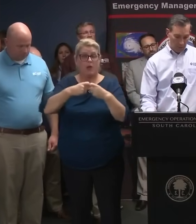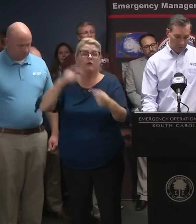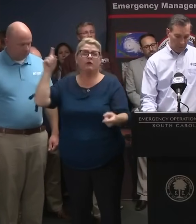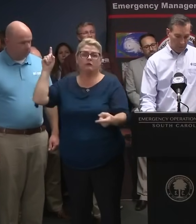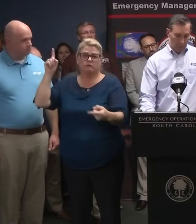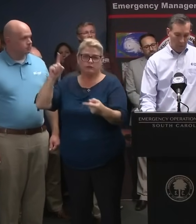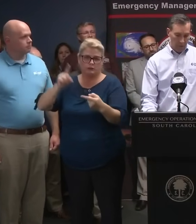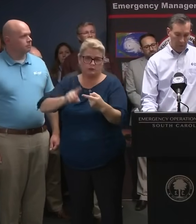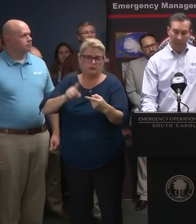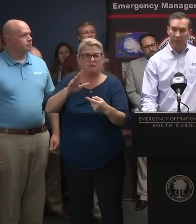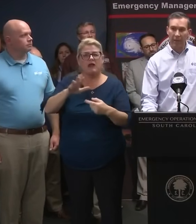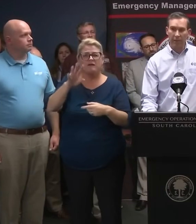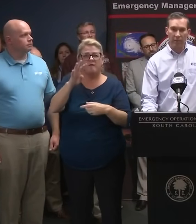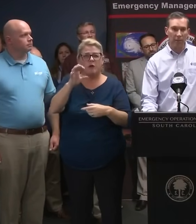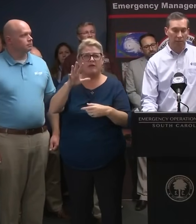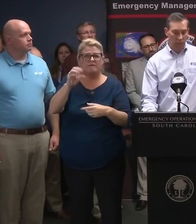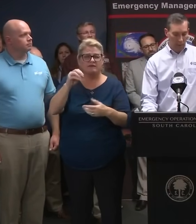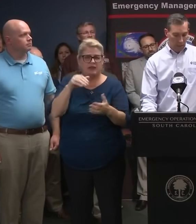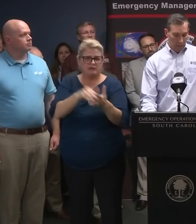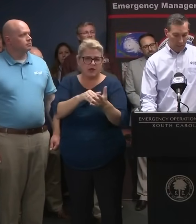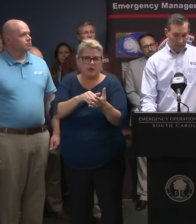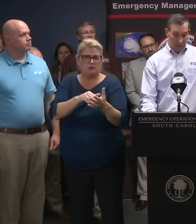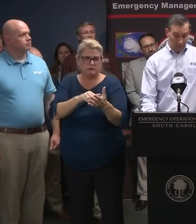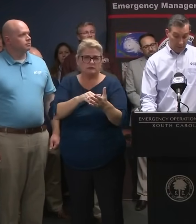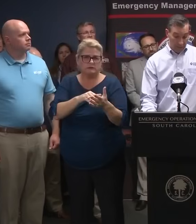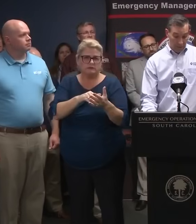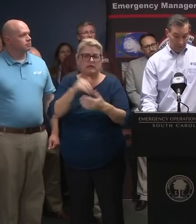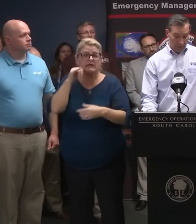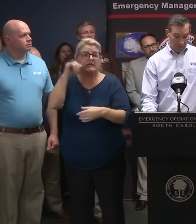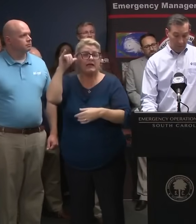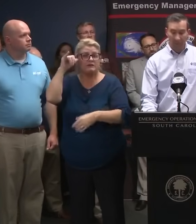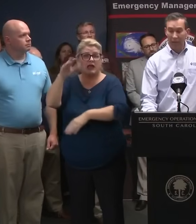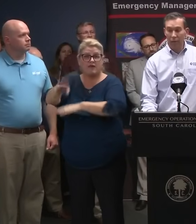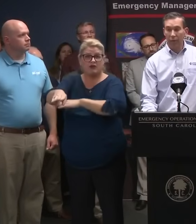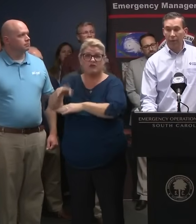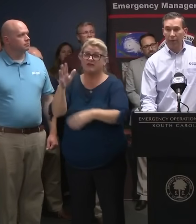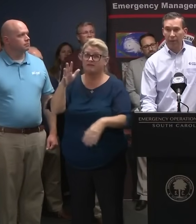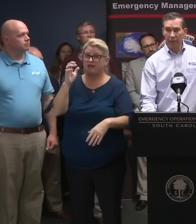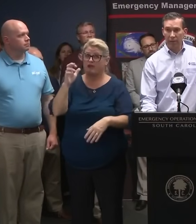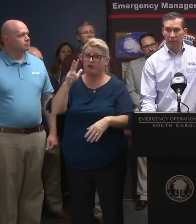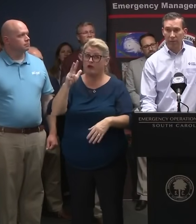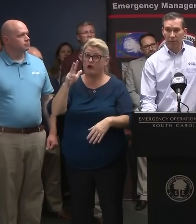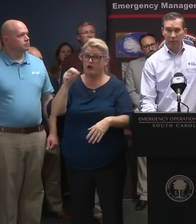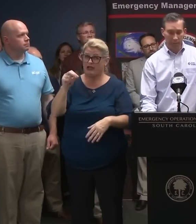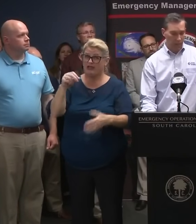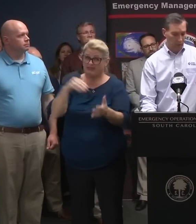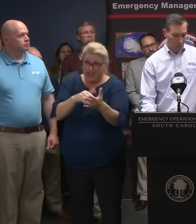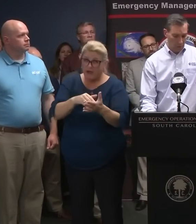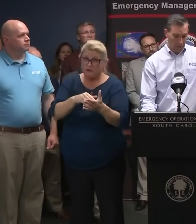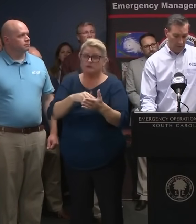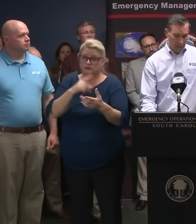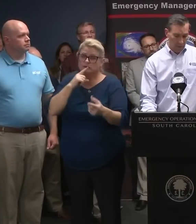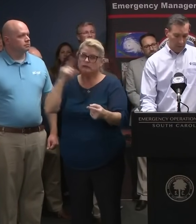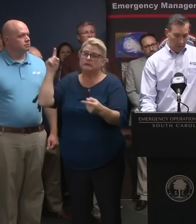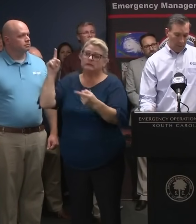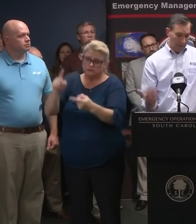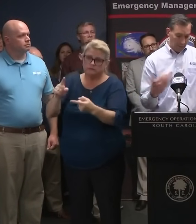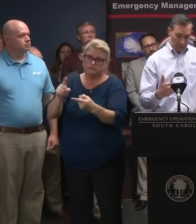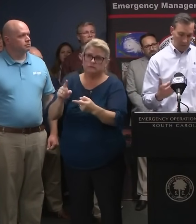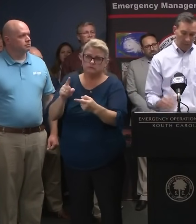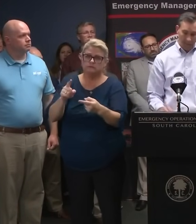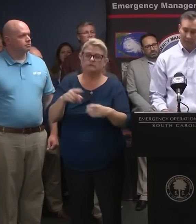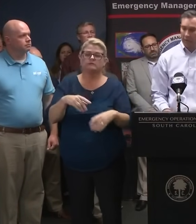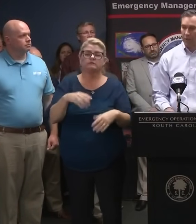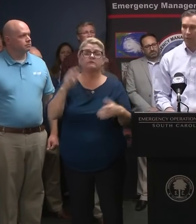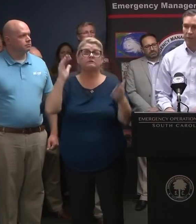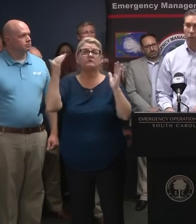now approaching about 450,000. As of yesterday afternoon, that was 530,000, so significant work there. And that